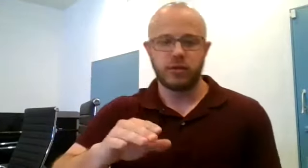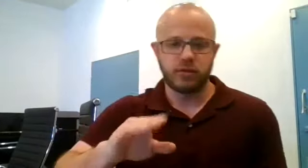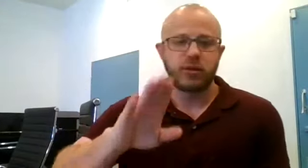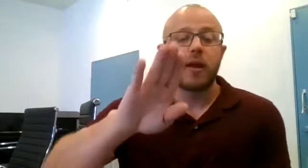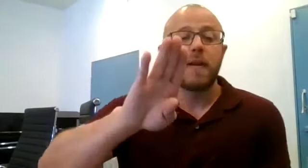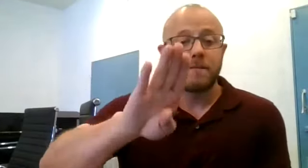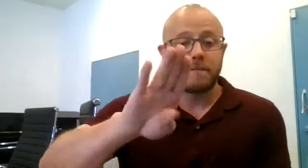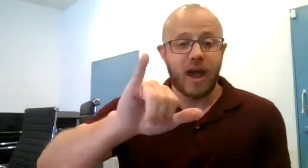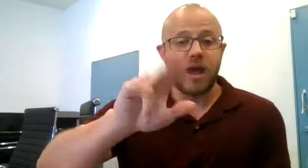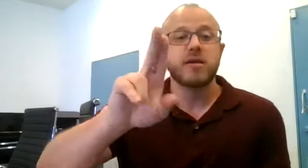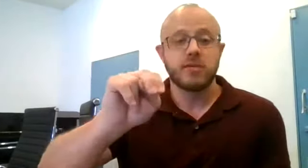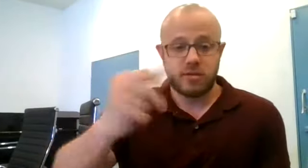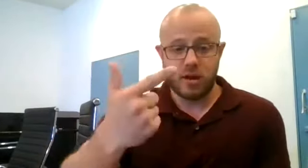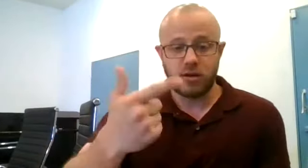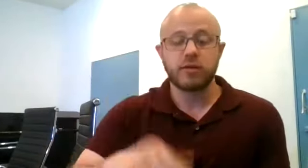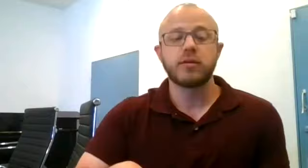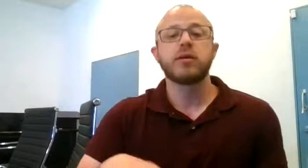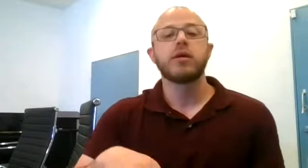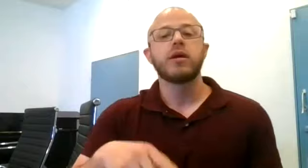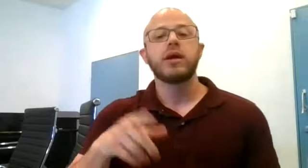Young is really his name.